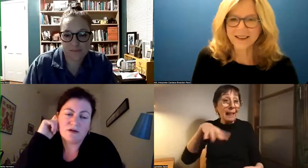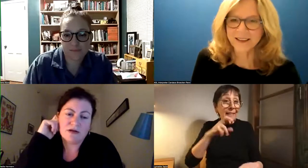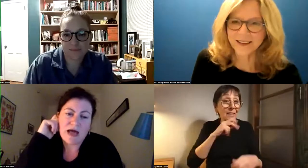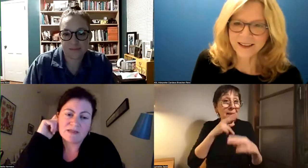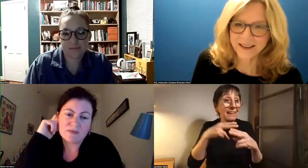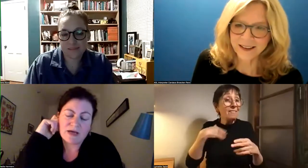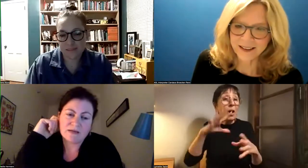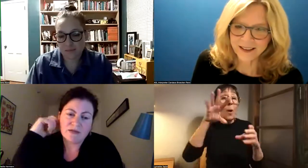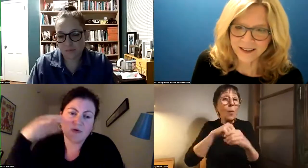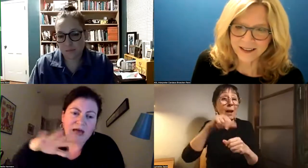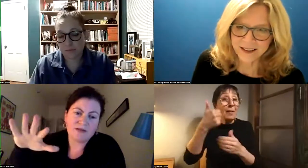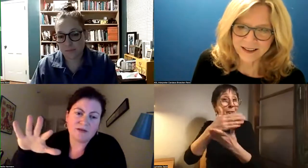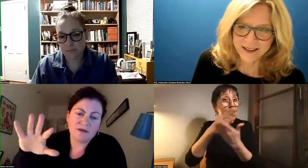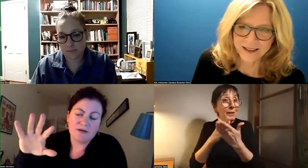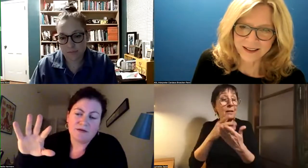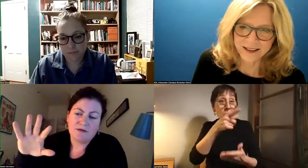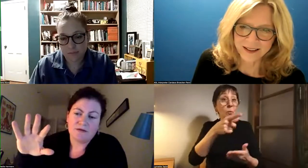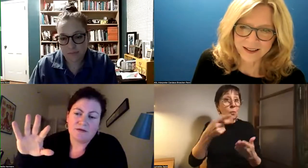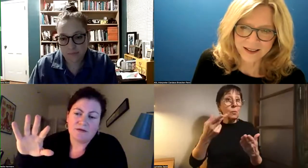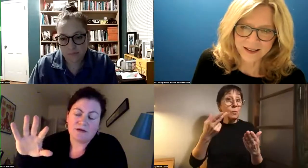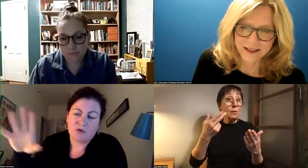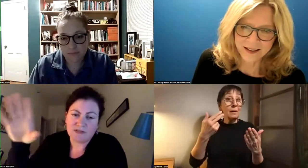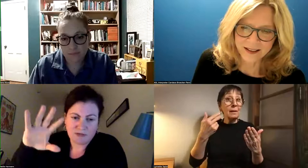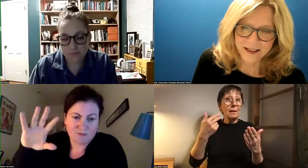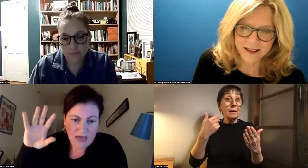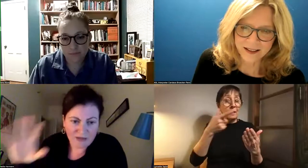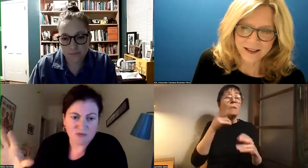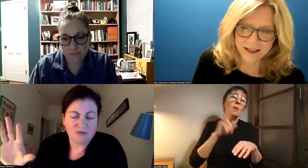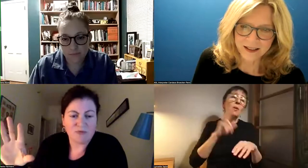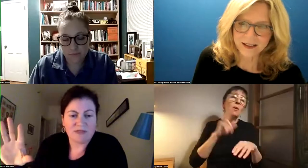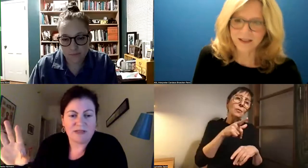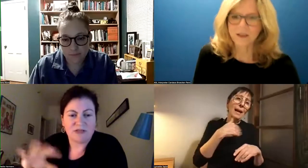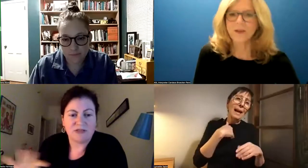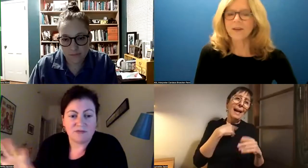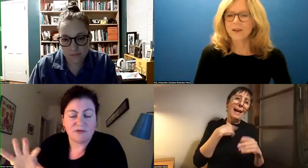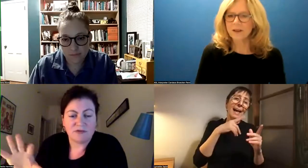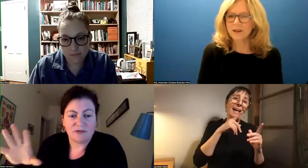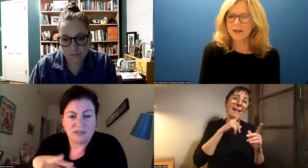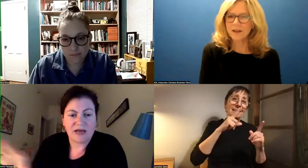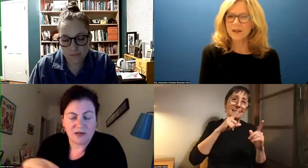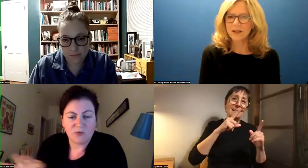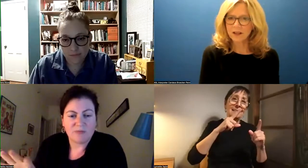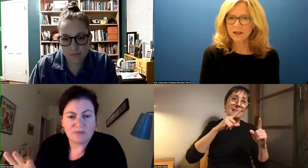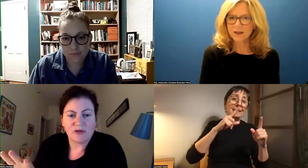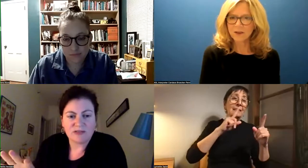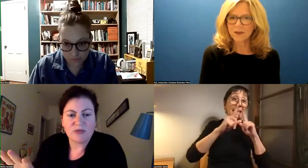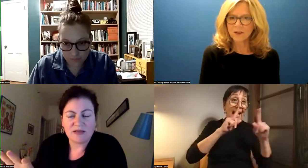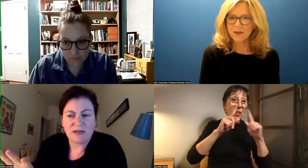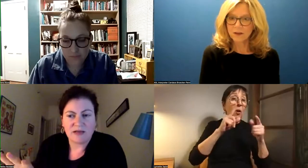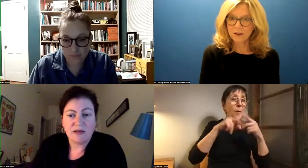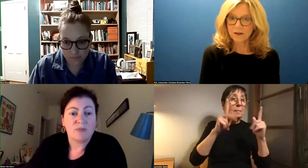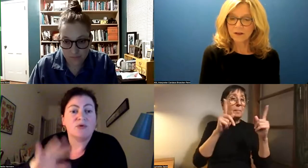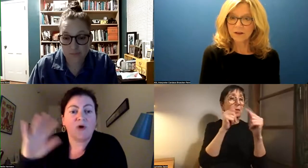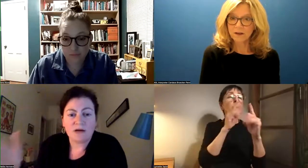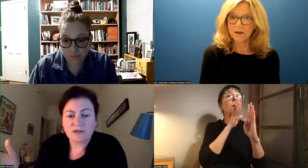other aspect. You had the, of course, the actual representation of the dialogue when people are